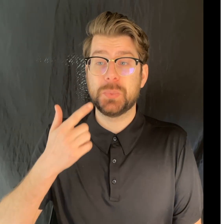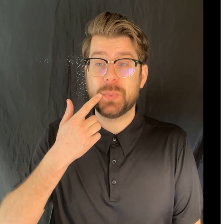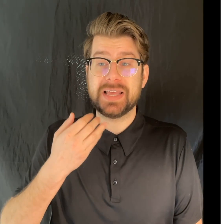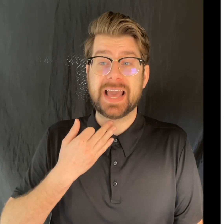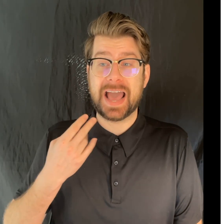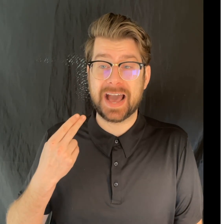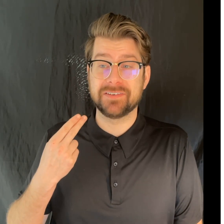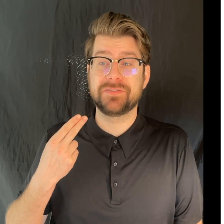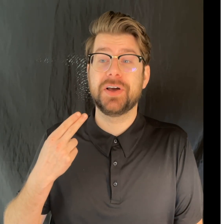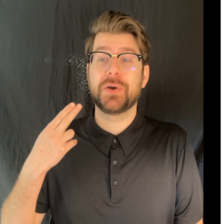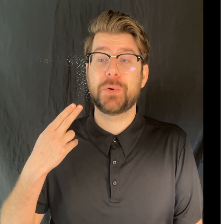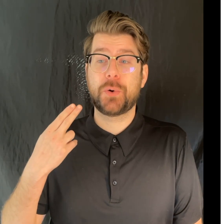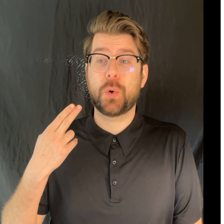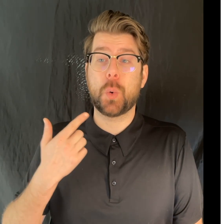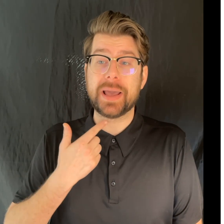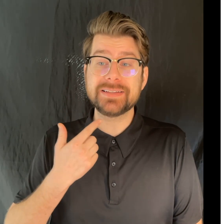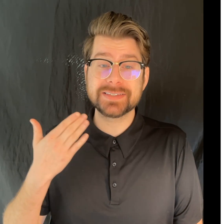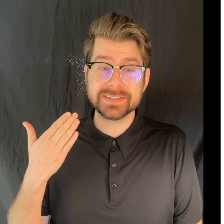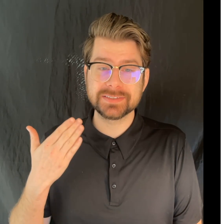We have quit,